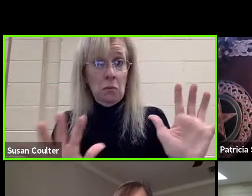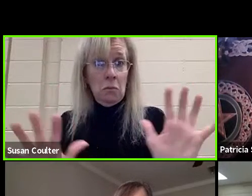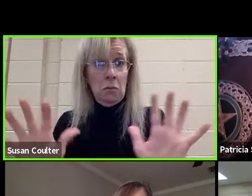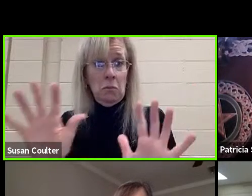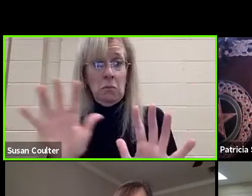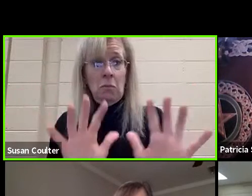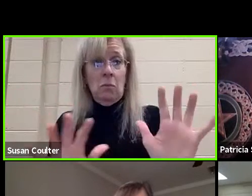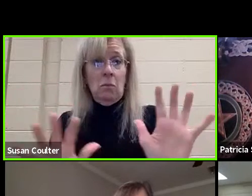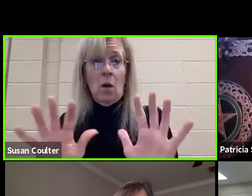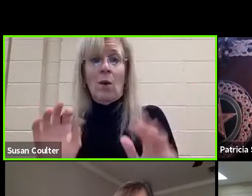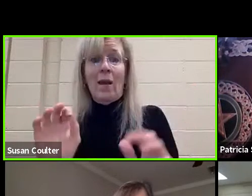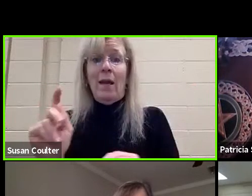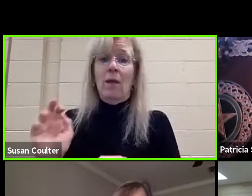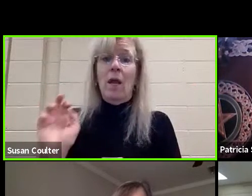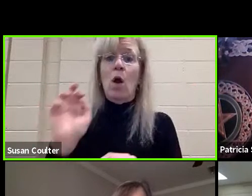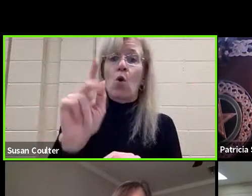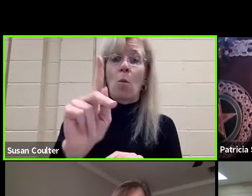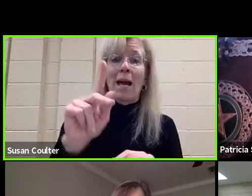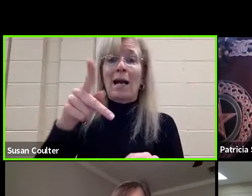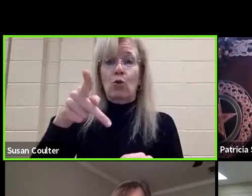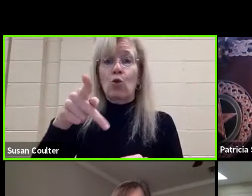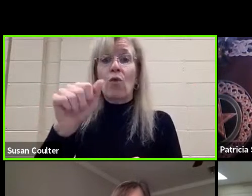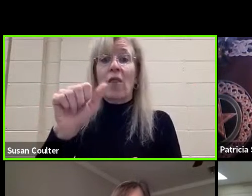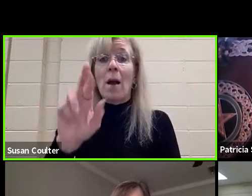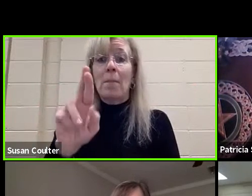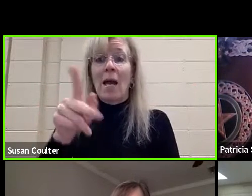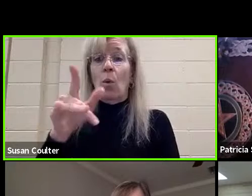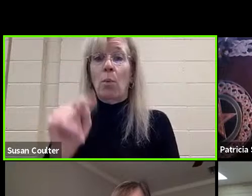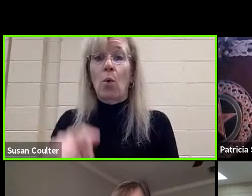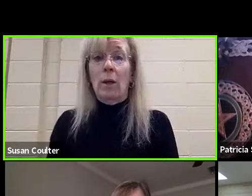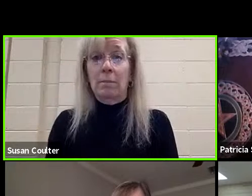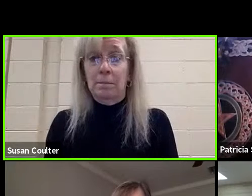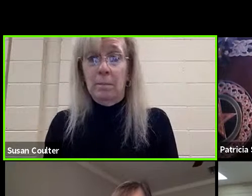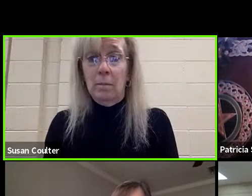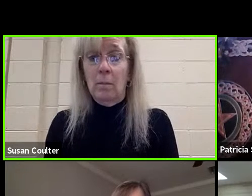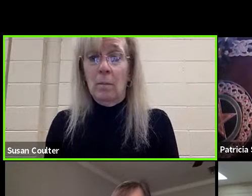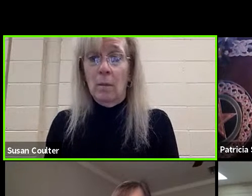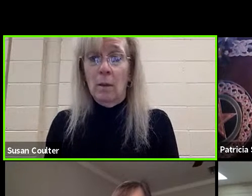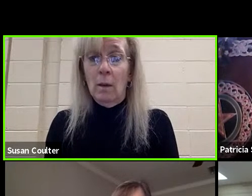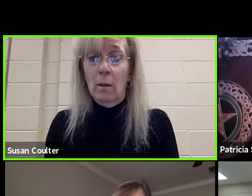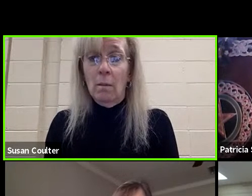Better. Okay, then I'll go back to the PowerPoint.